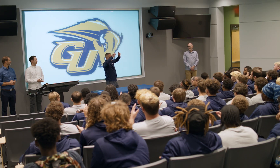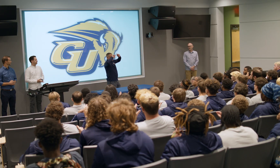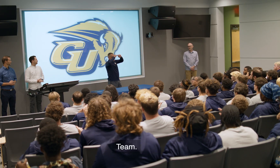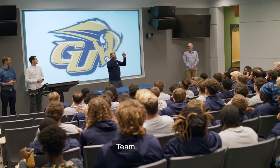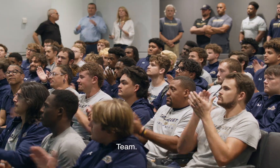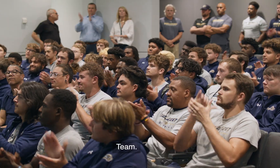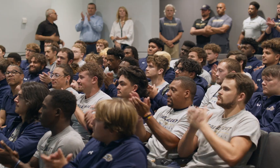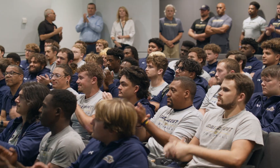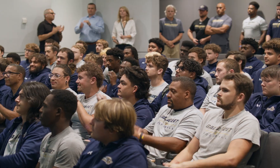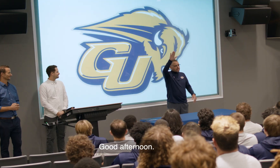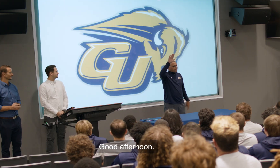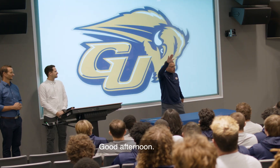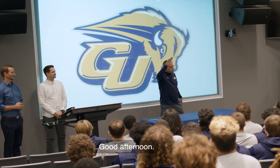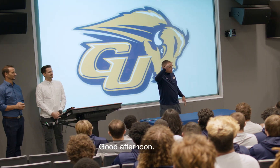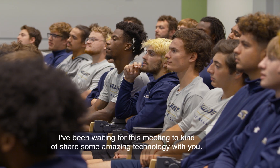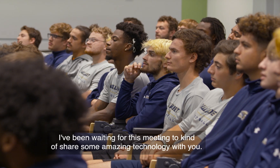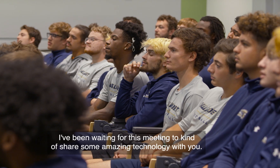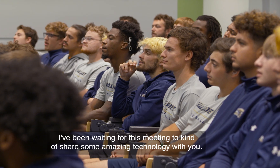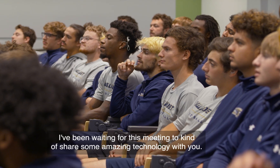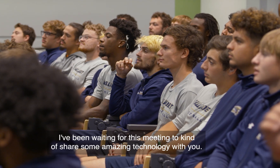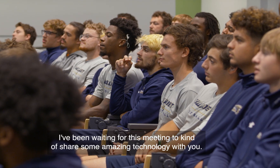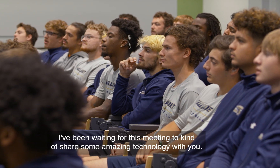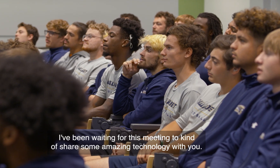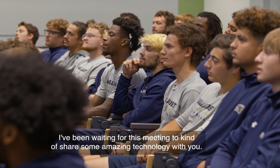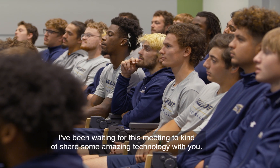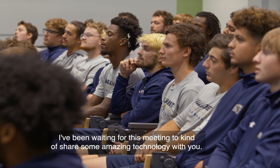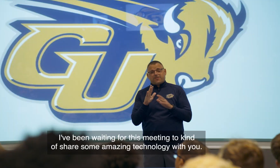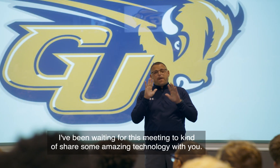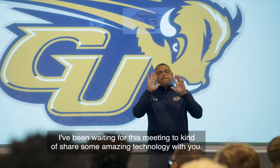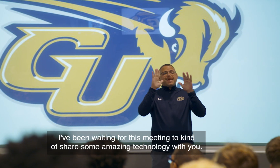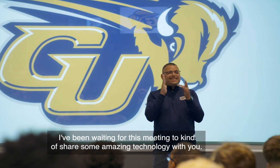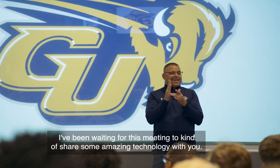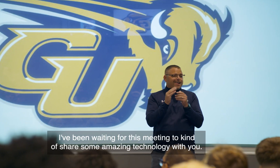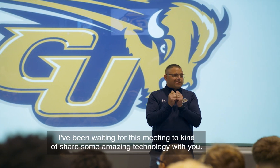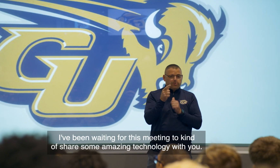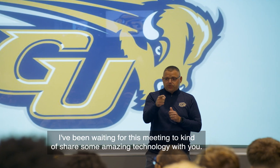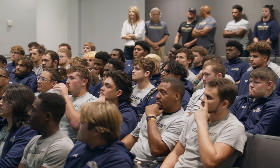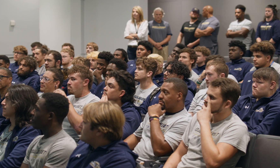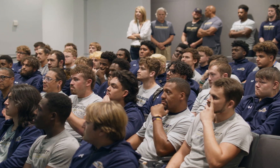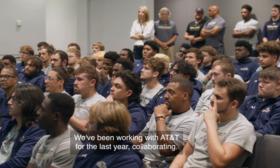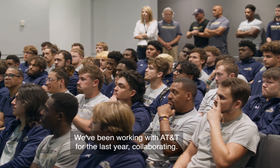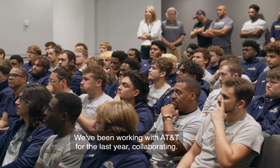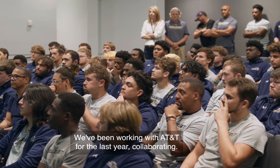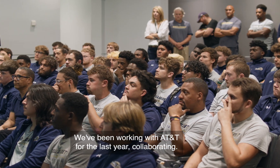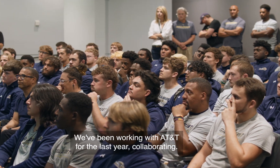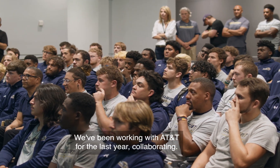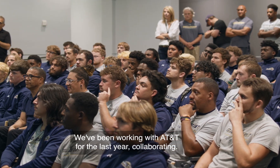Team! Good afternoon. I've been waiting for this meeting to kind of share some amazing technology with you. We've been working with